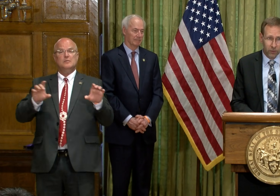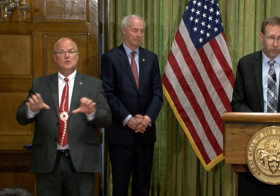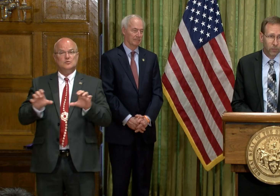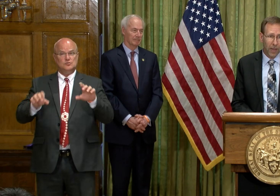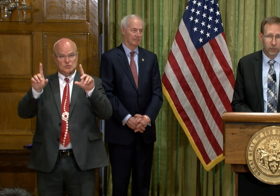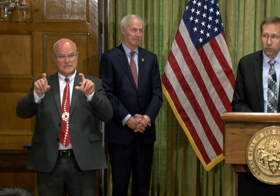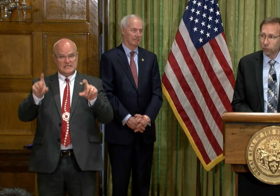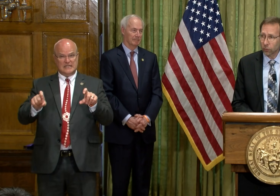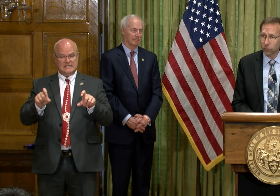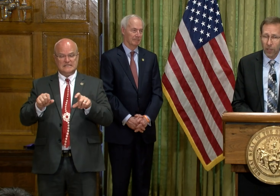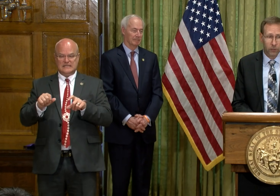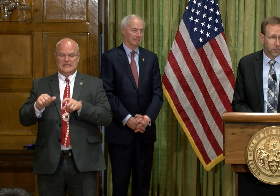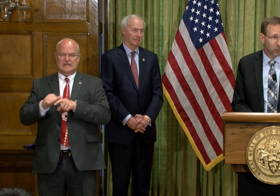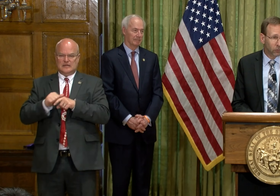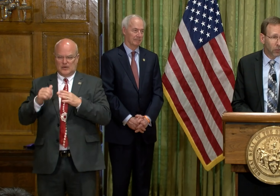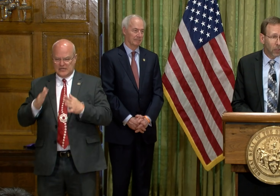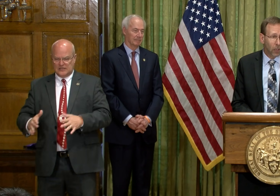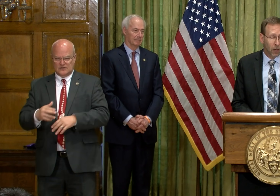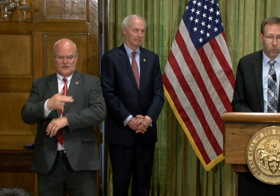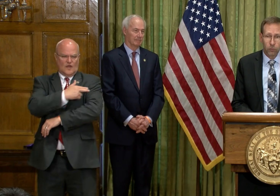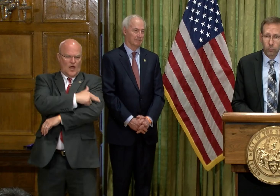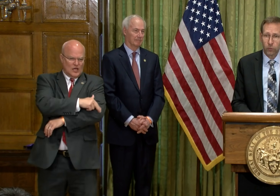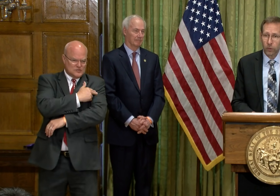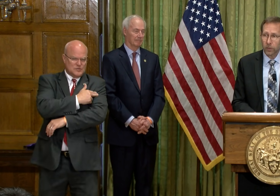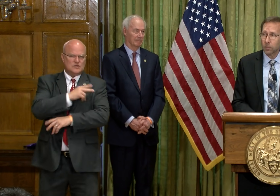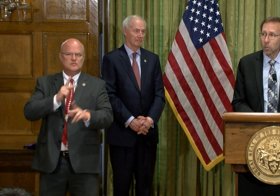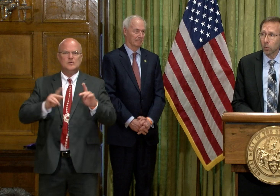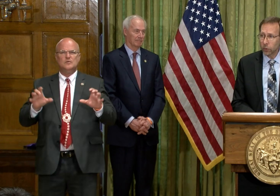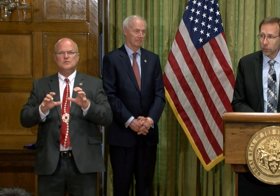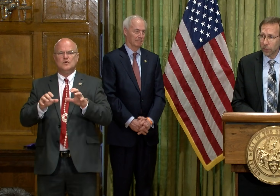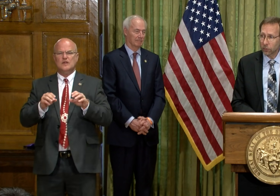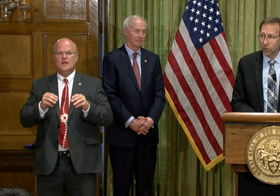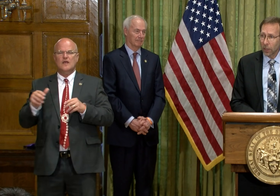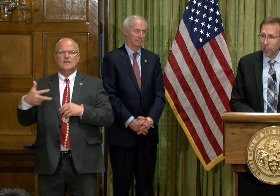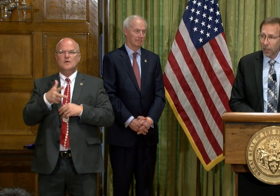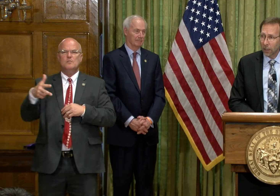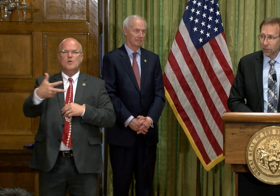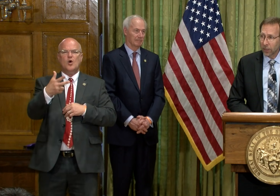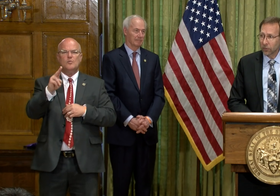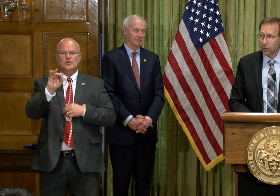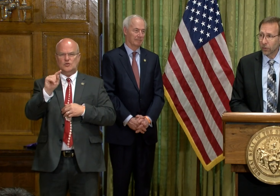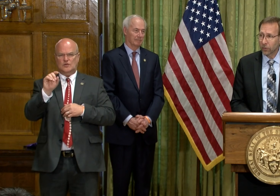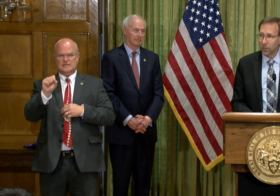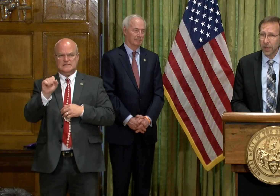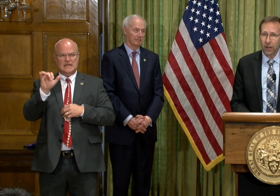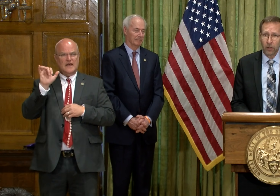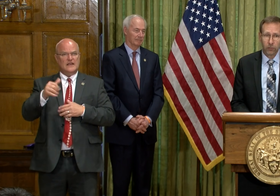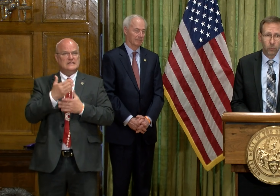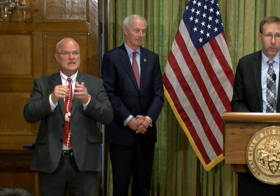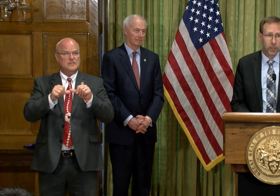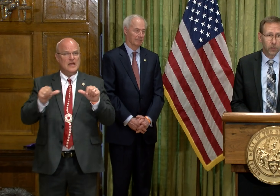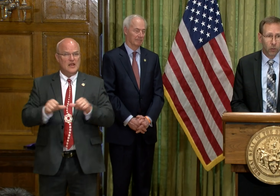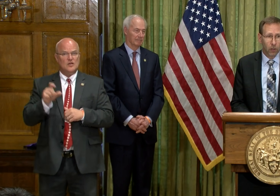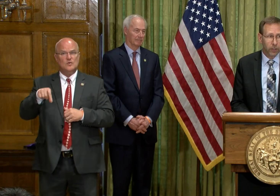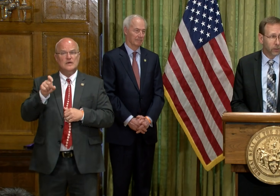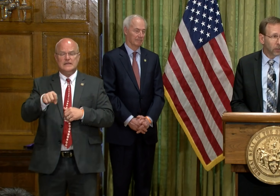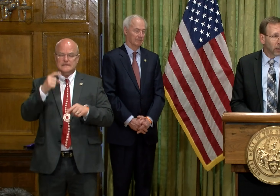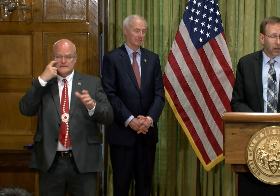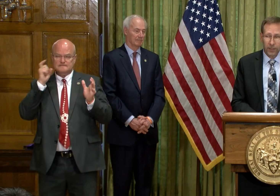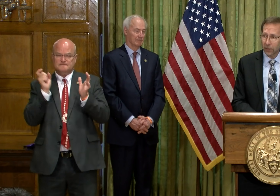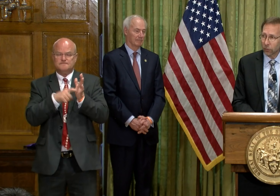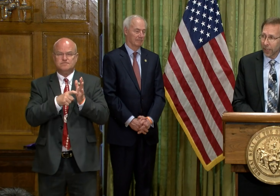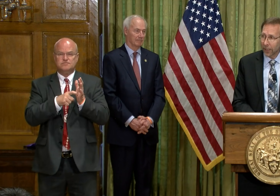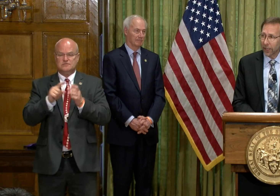doing testing, practitioners, hospitals, those who are doing the mobile units. These are some of the areas that we need to